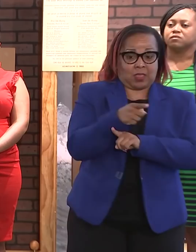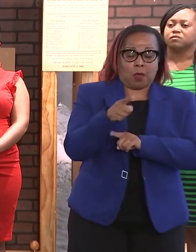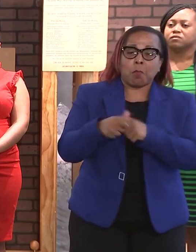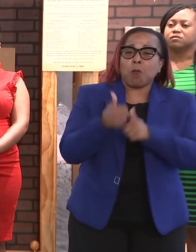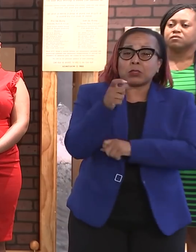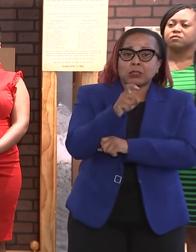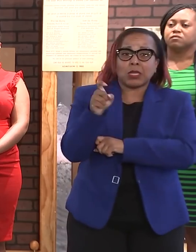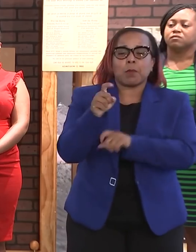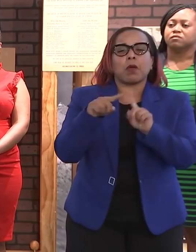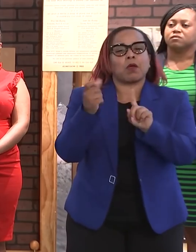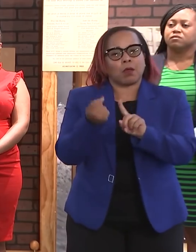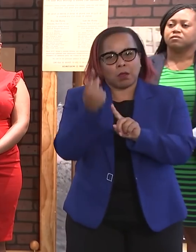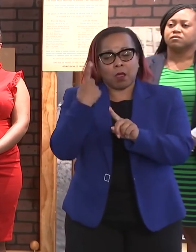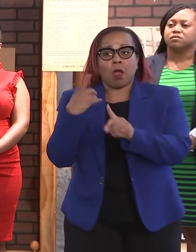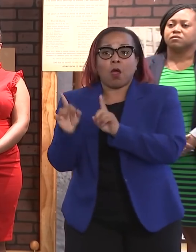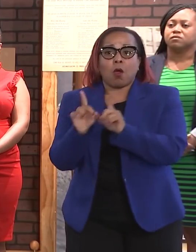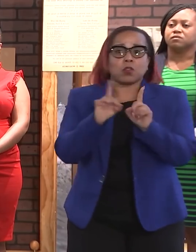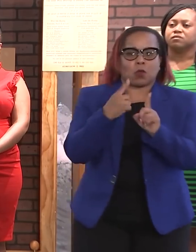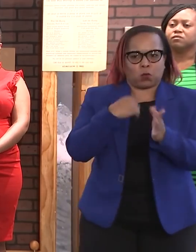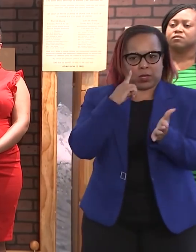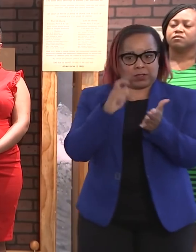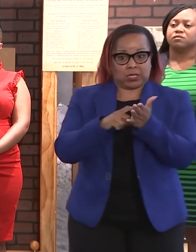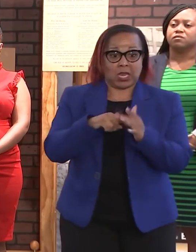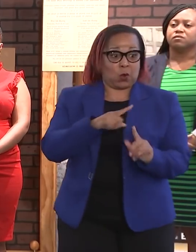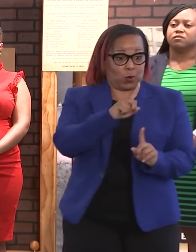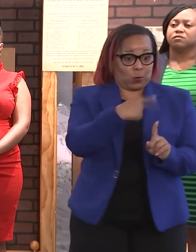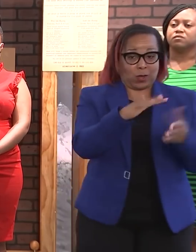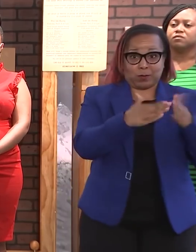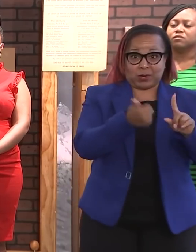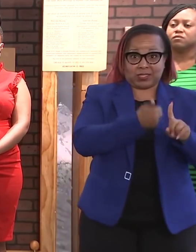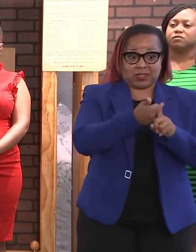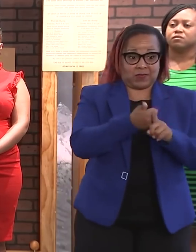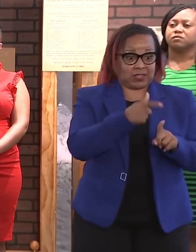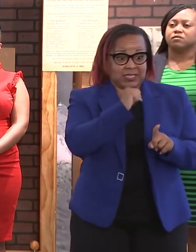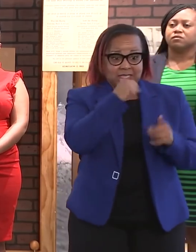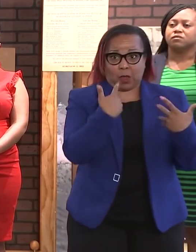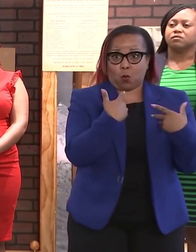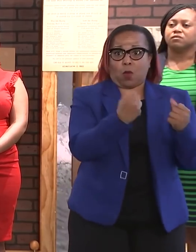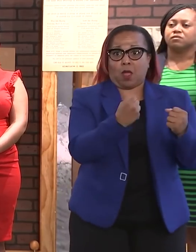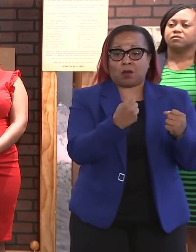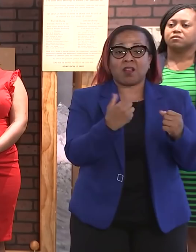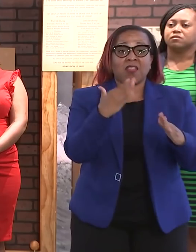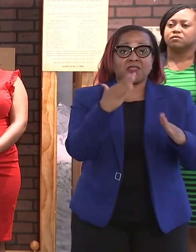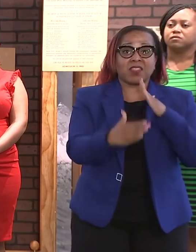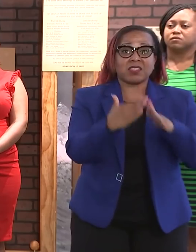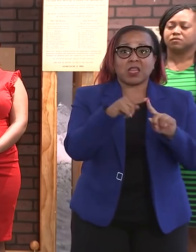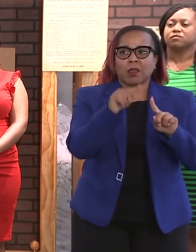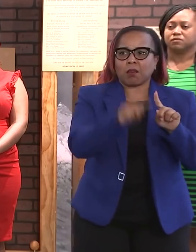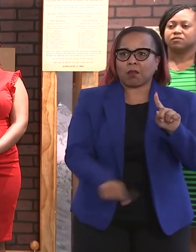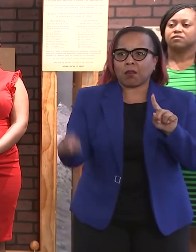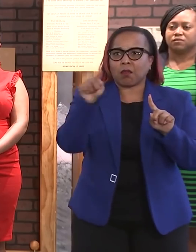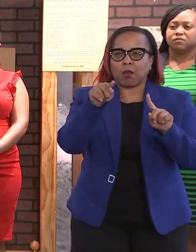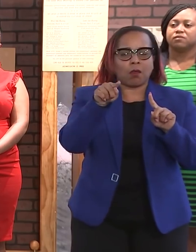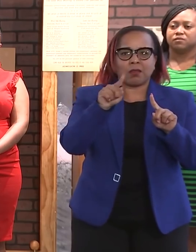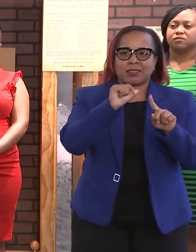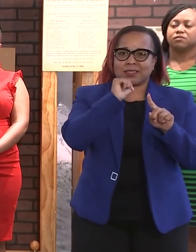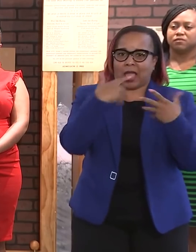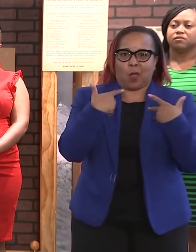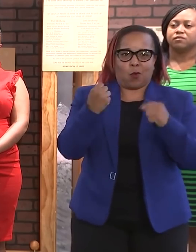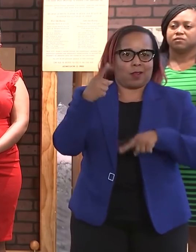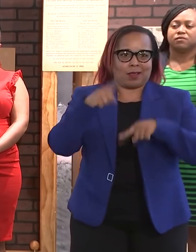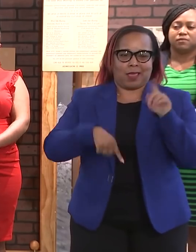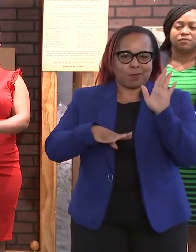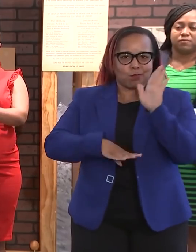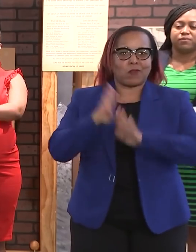most needed, but we have also seen that when one community is not well, the city is not well and cannot move